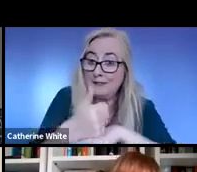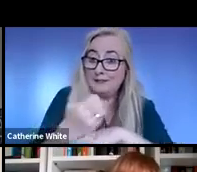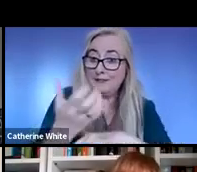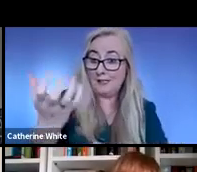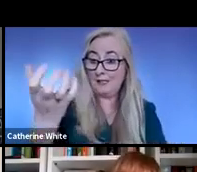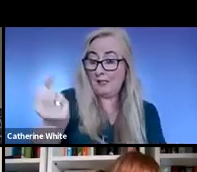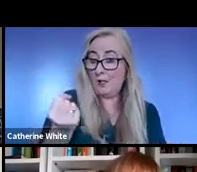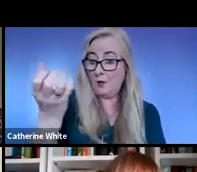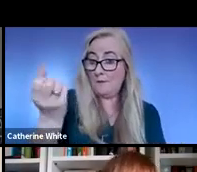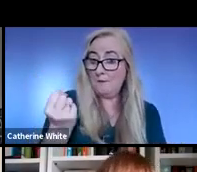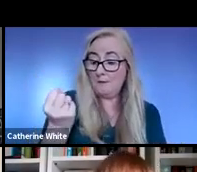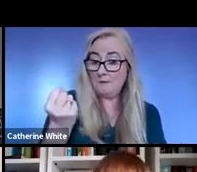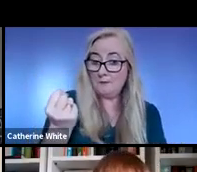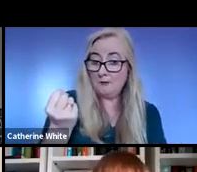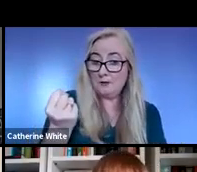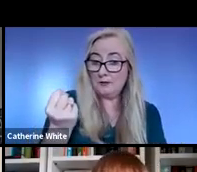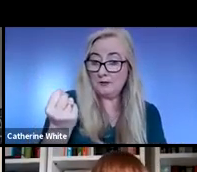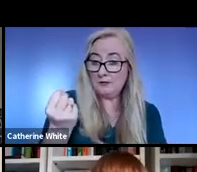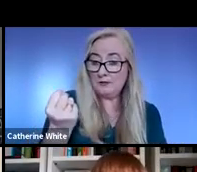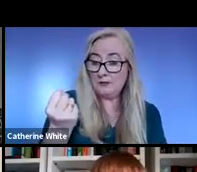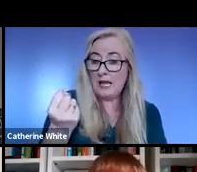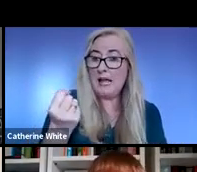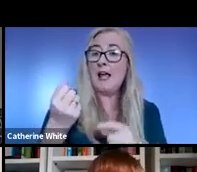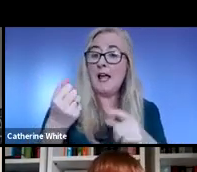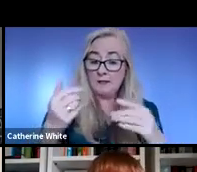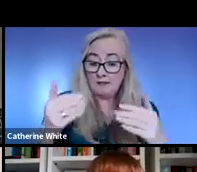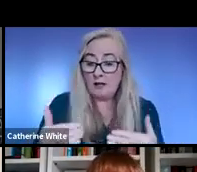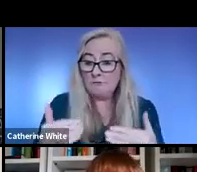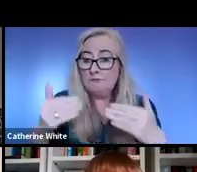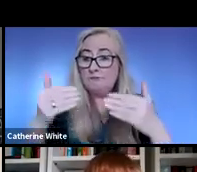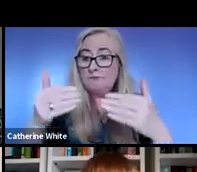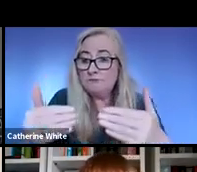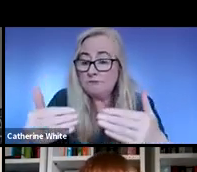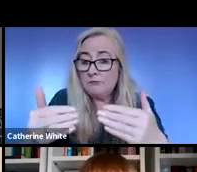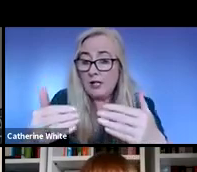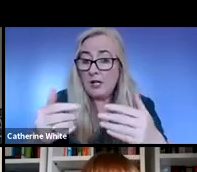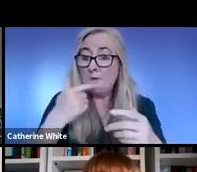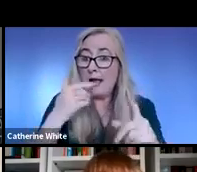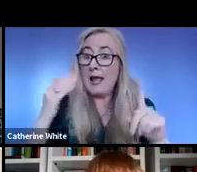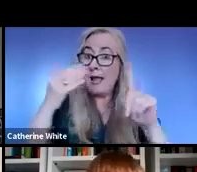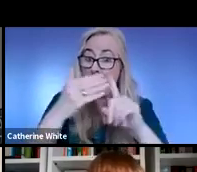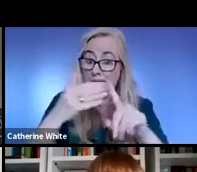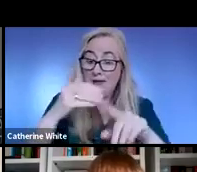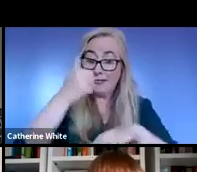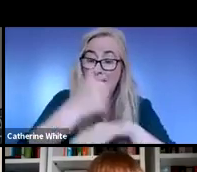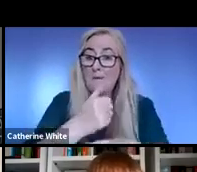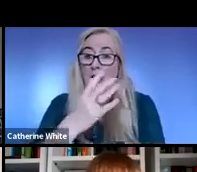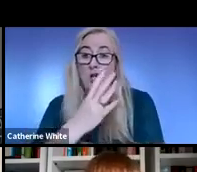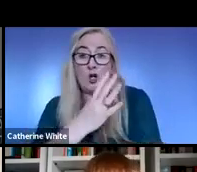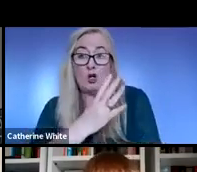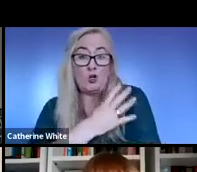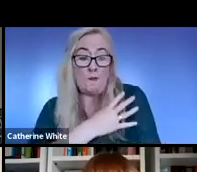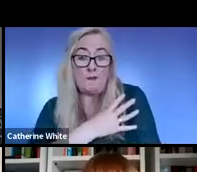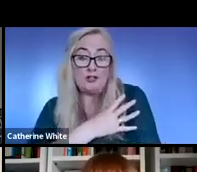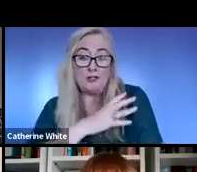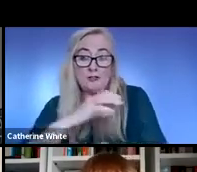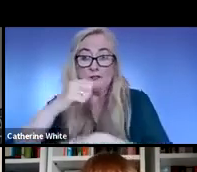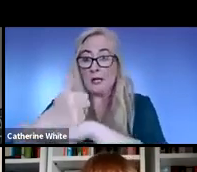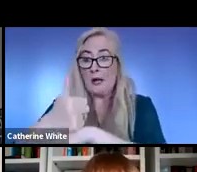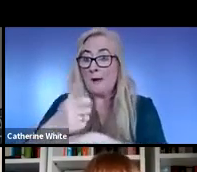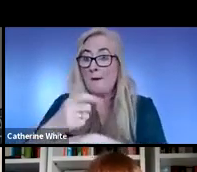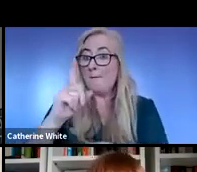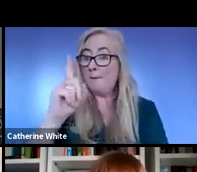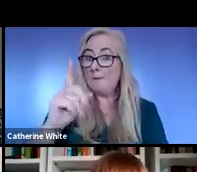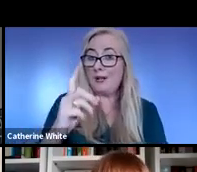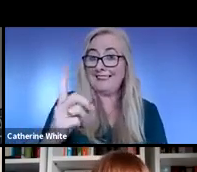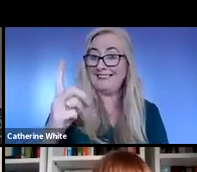and Fianna Fáil had gone one step further in that it was intended to establish a commission. Now, how that translated into